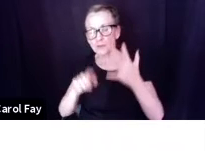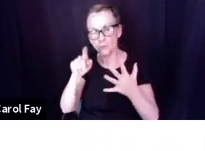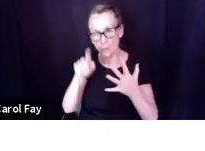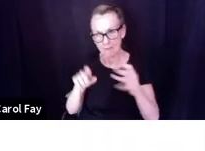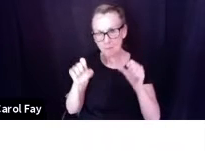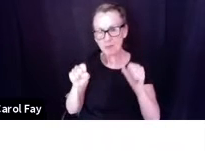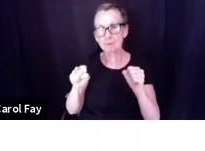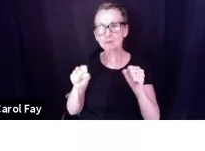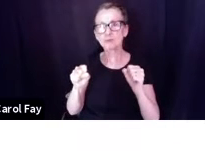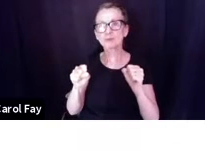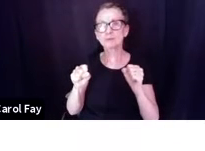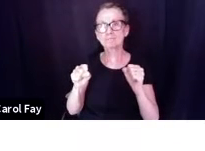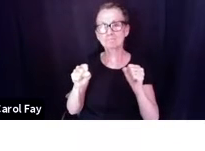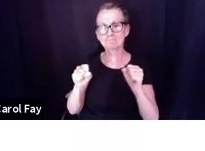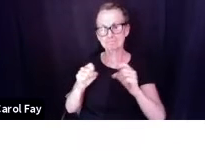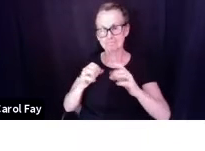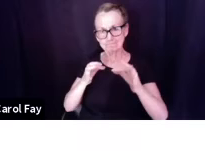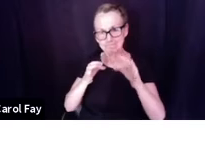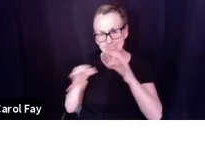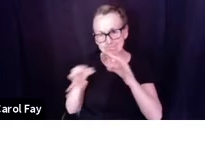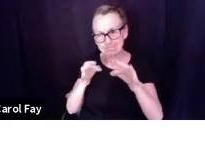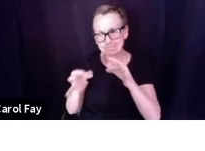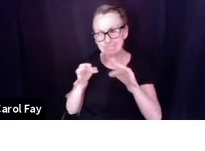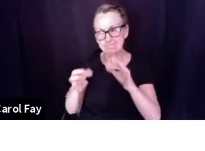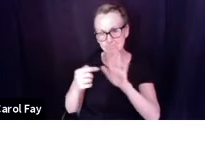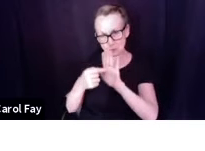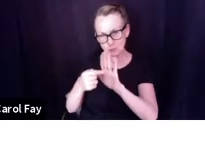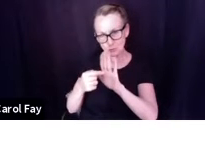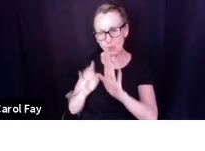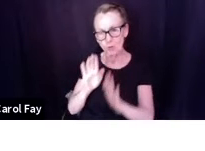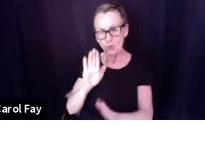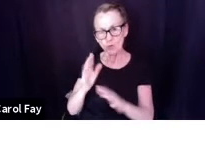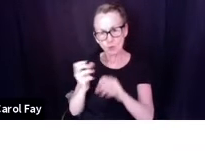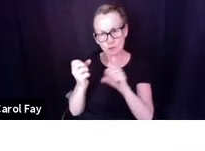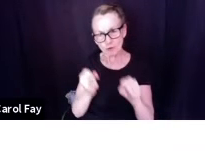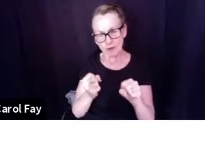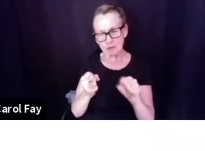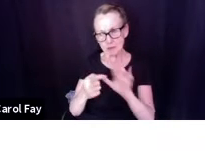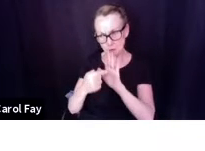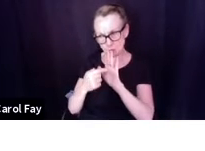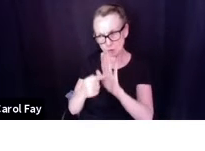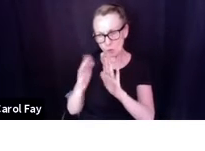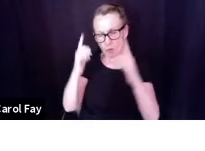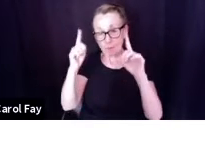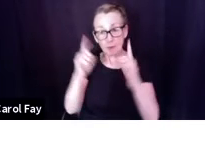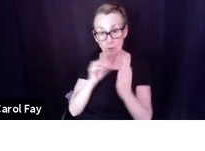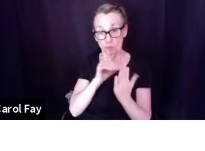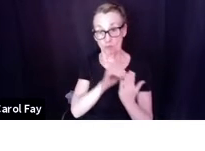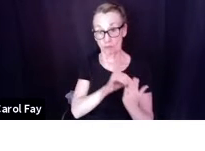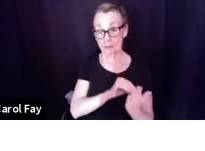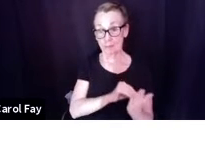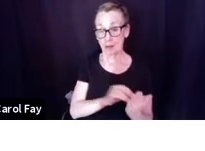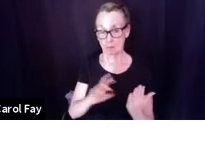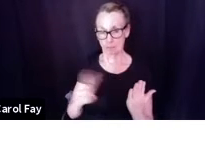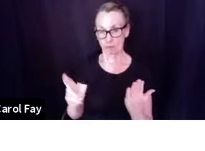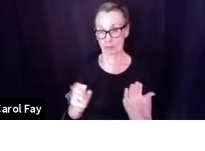to talk in the interview about your strengths and accomplishments and think about them, write them down, and it'll help